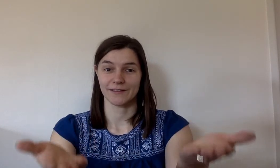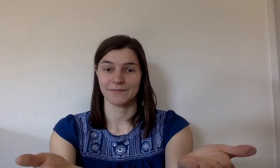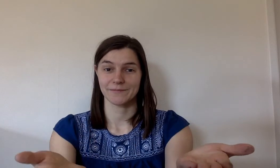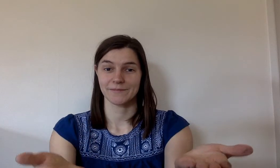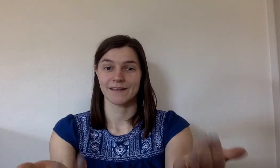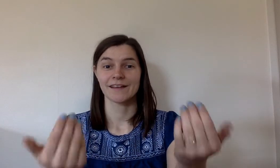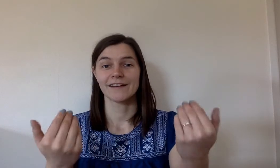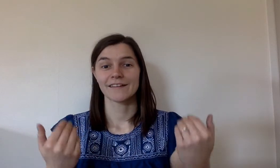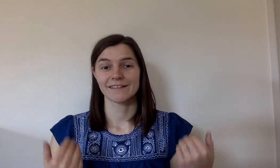him,